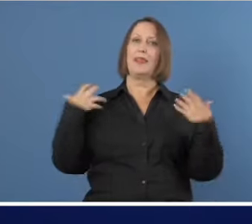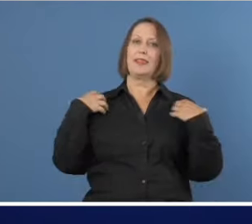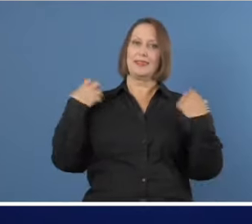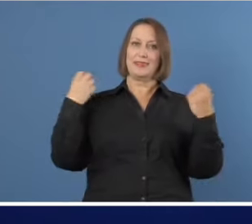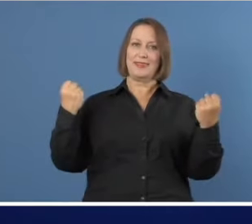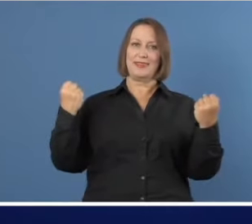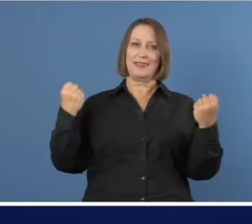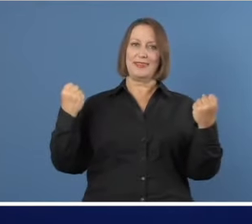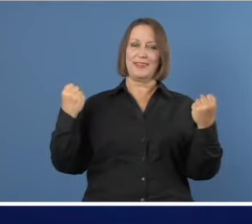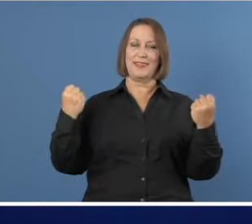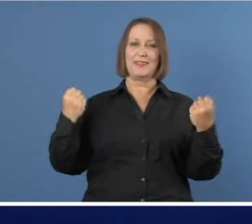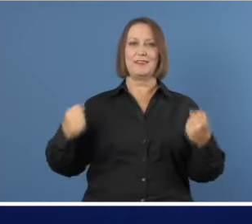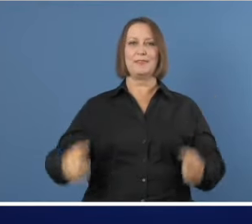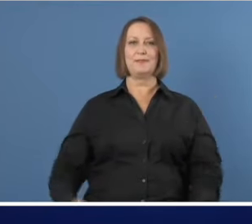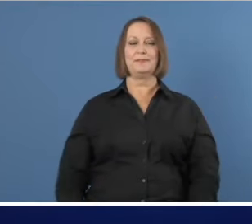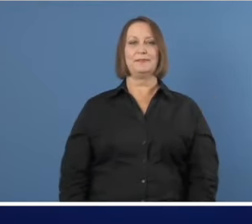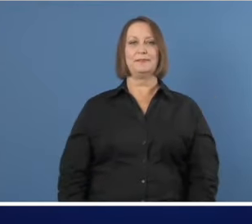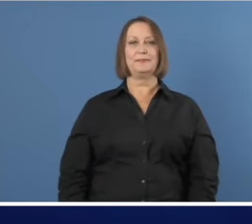Health.